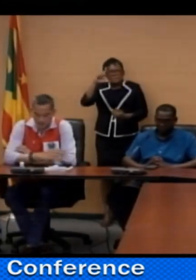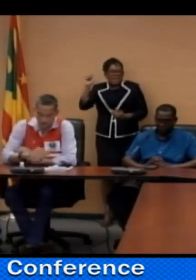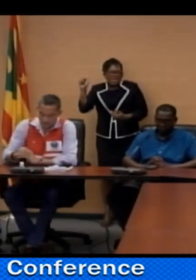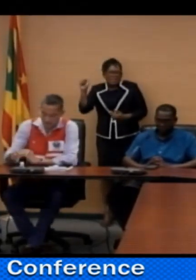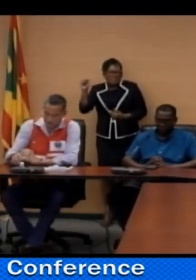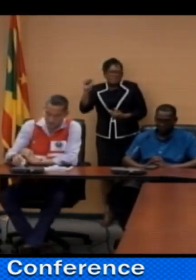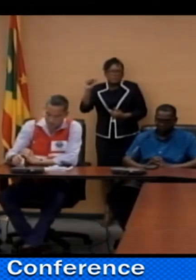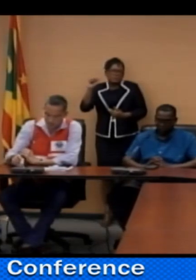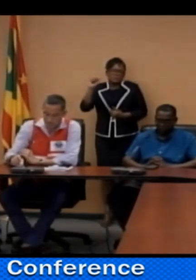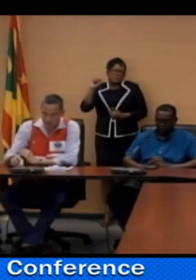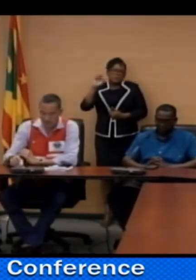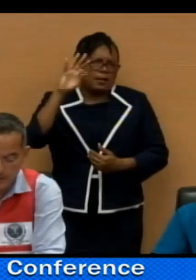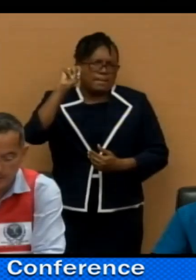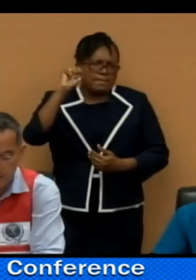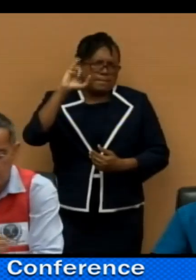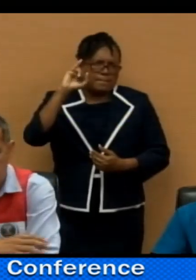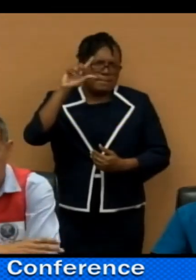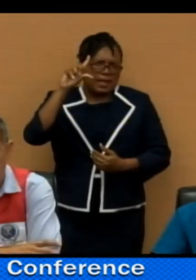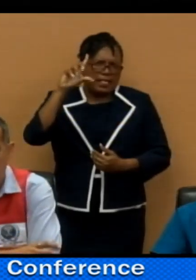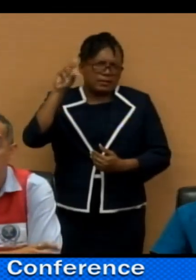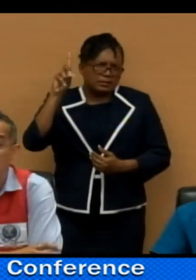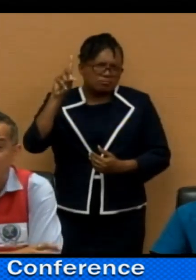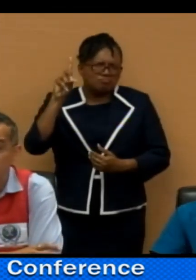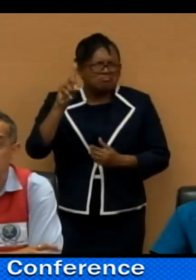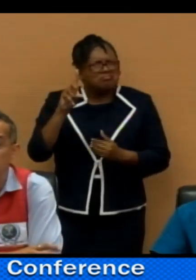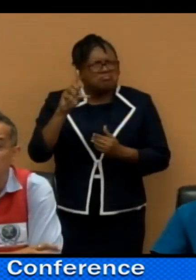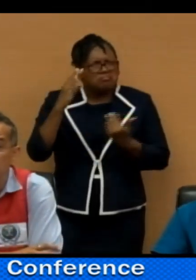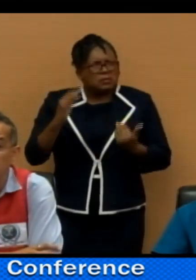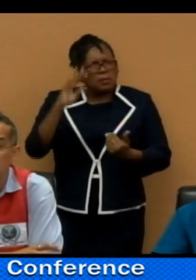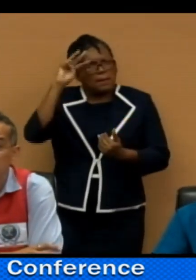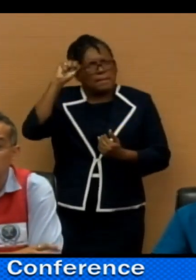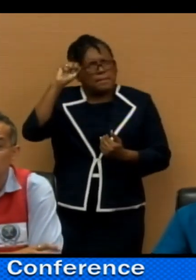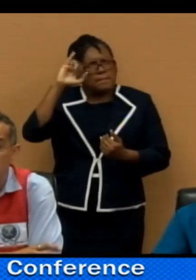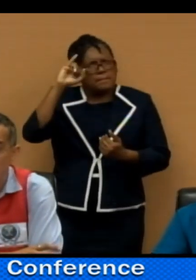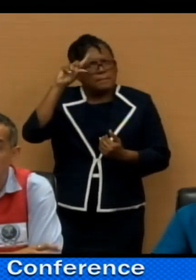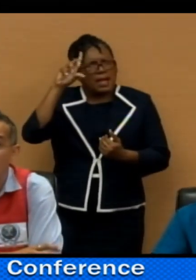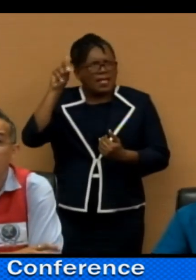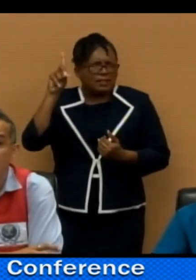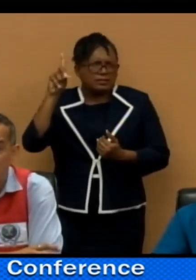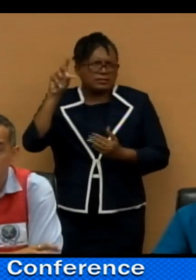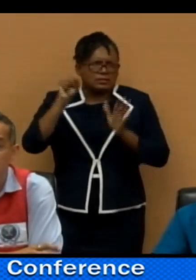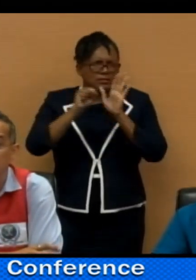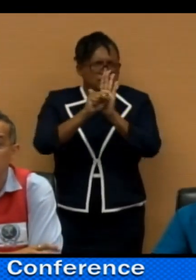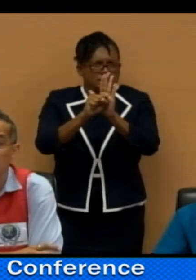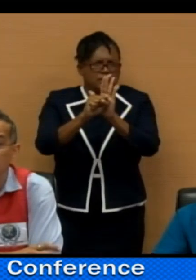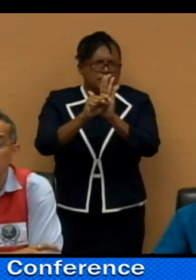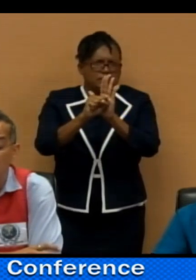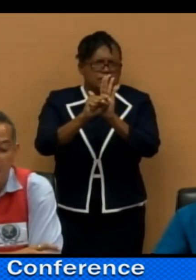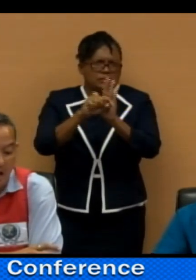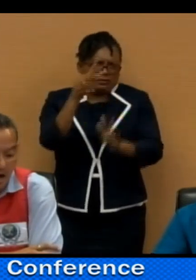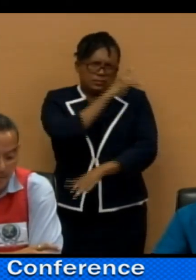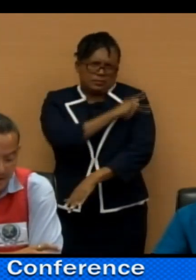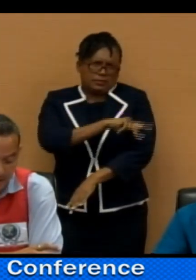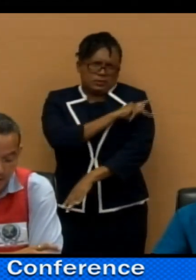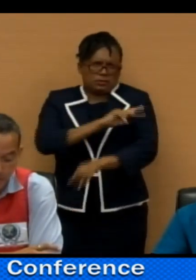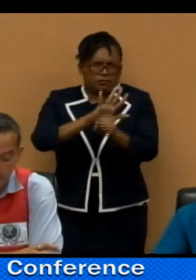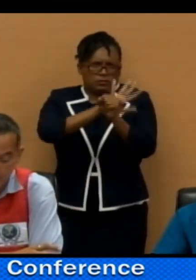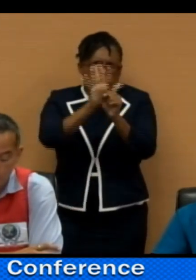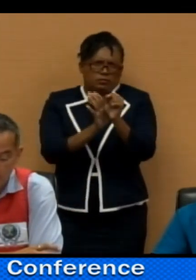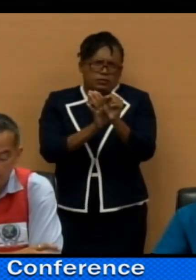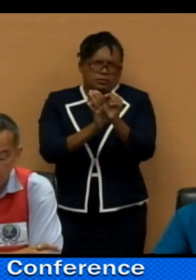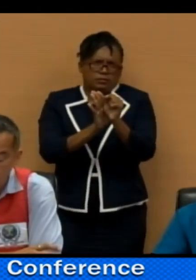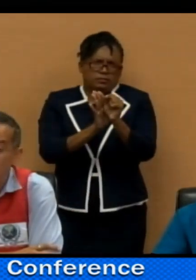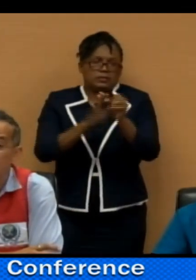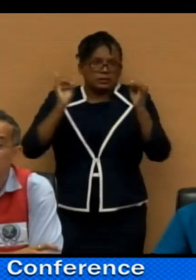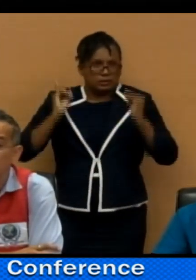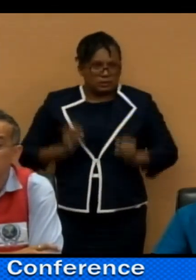Yes, the individual so far, the patient is exhibiting mild symptoms. So far, mild symptoms. The individual did